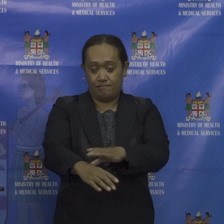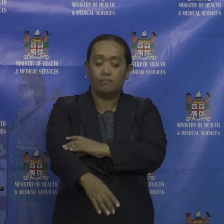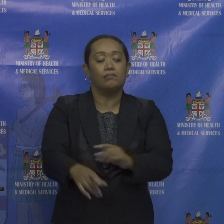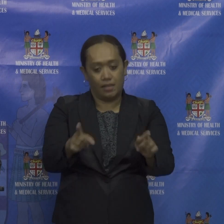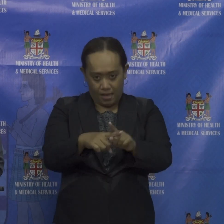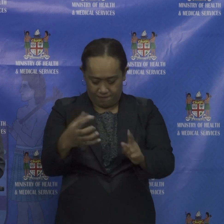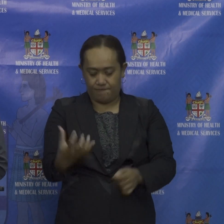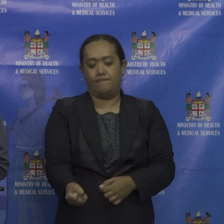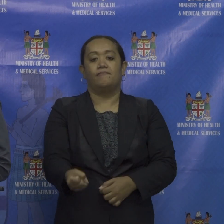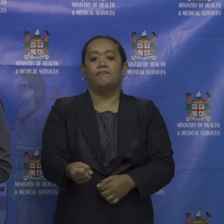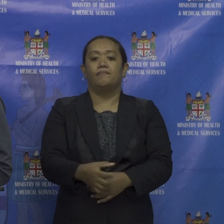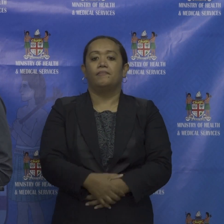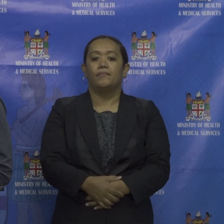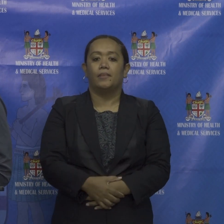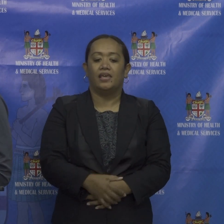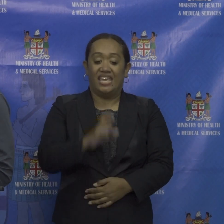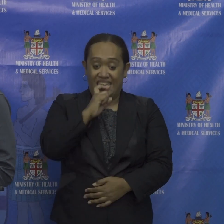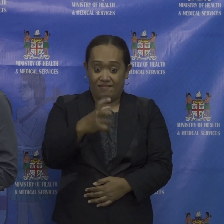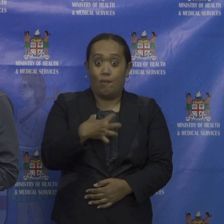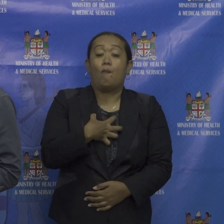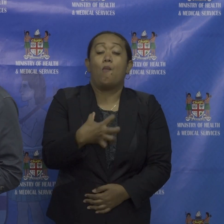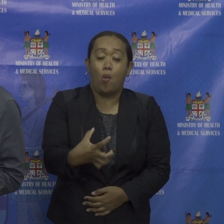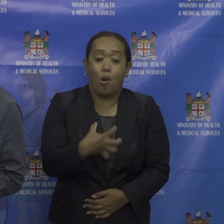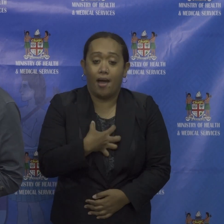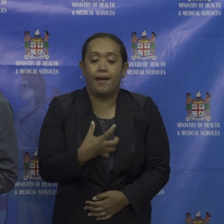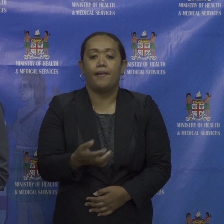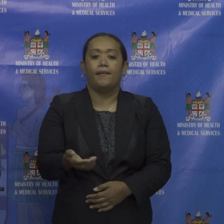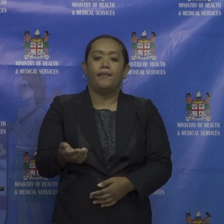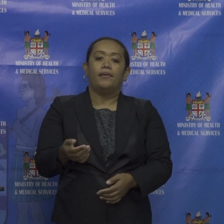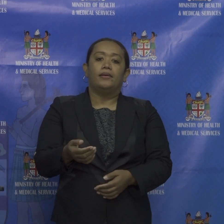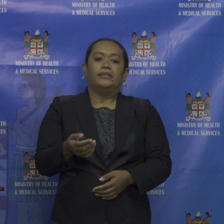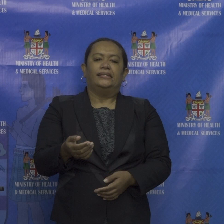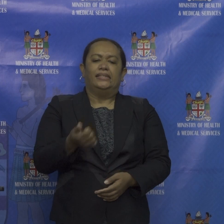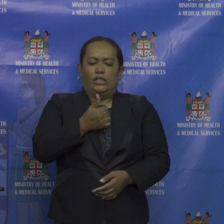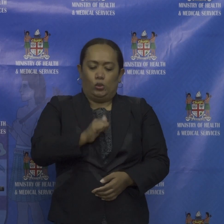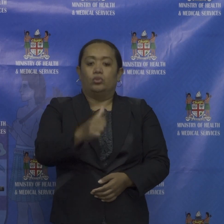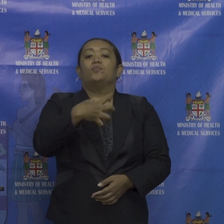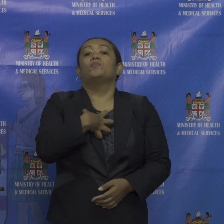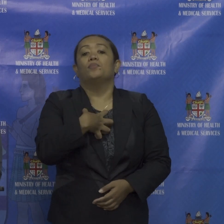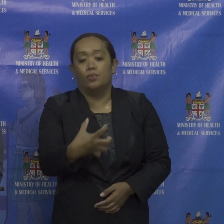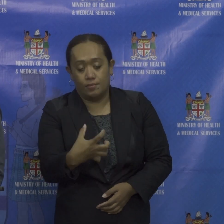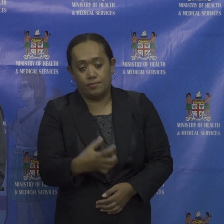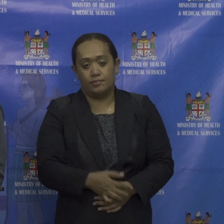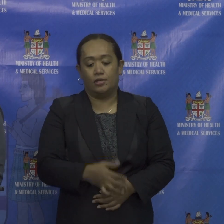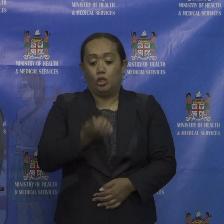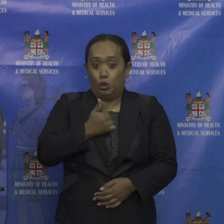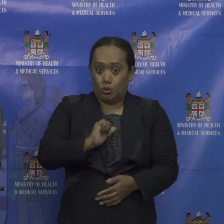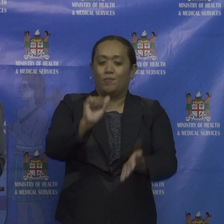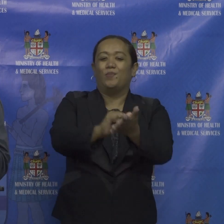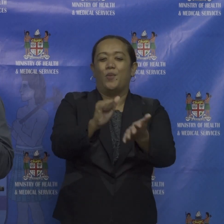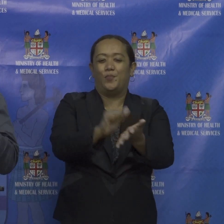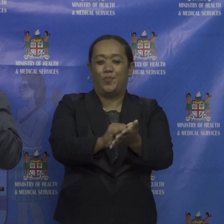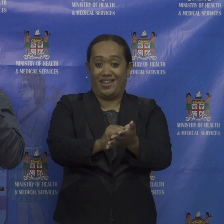say we're going to have to do more, that means we'll have to increase the amount of utilization of various PPEs. Of